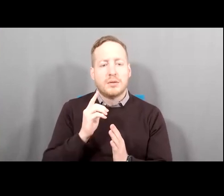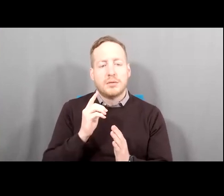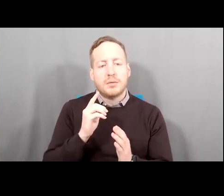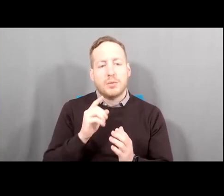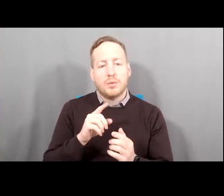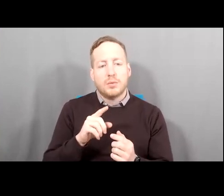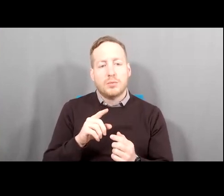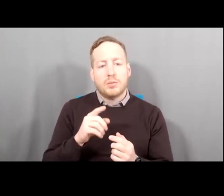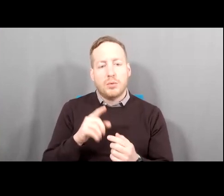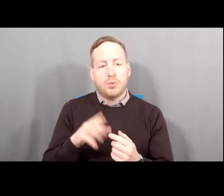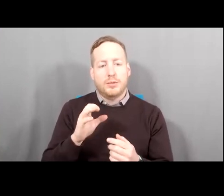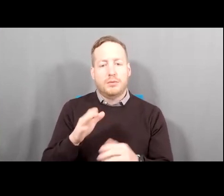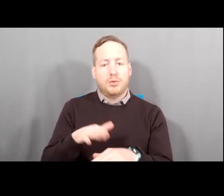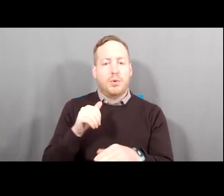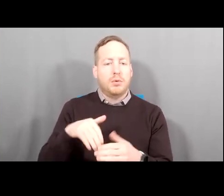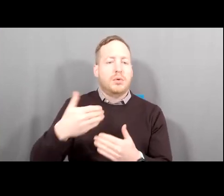want to make a comment,